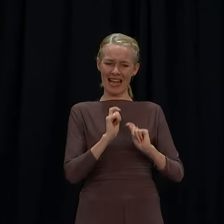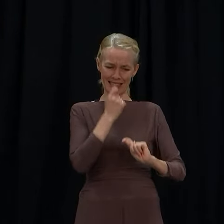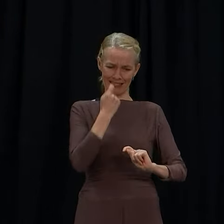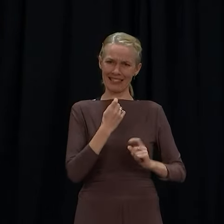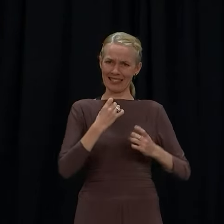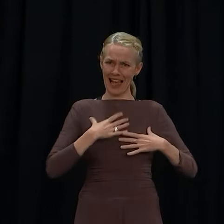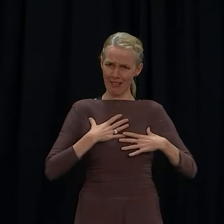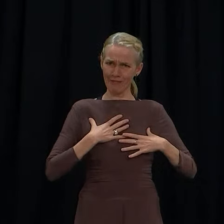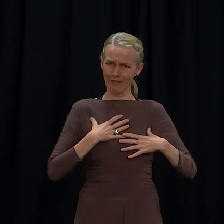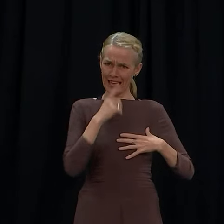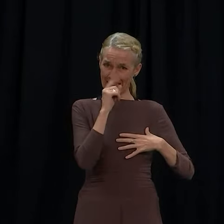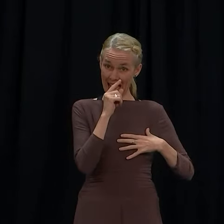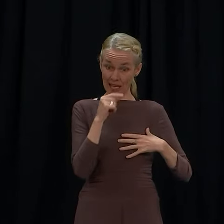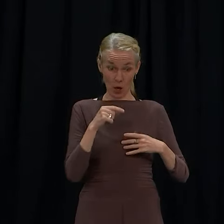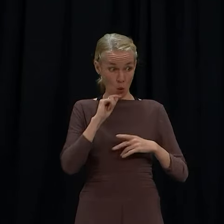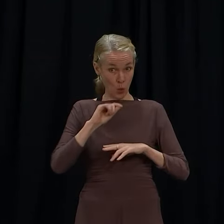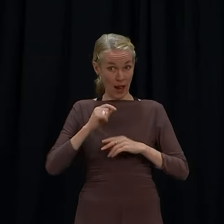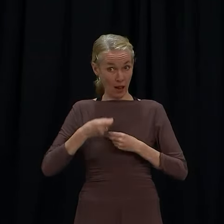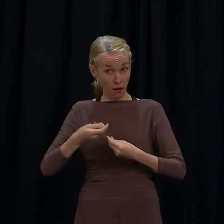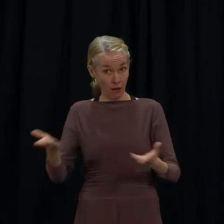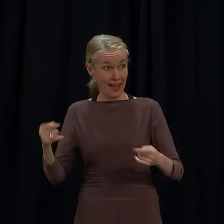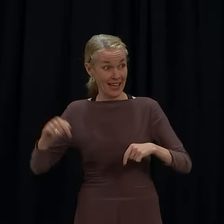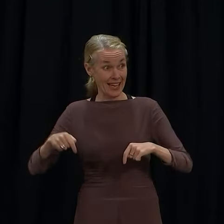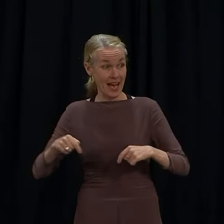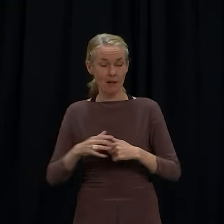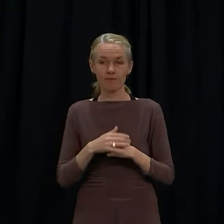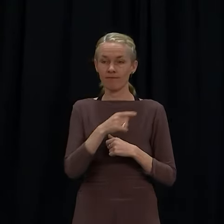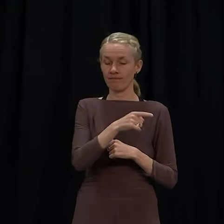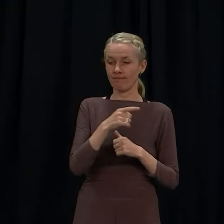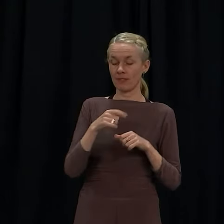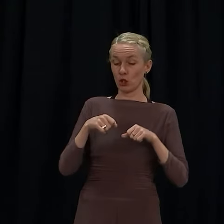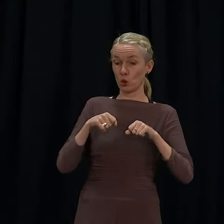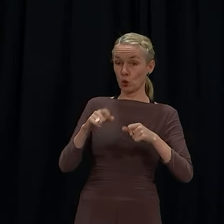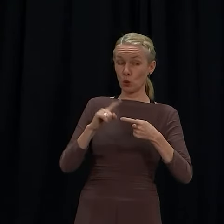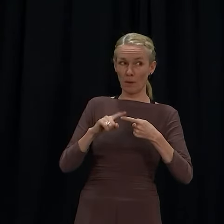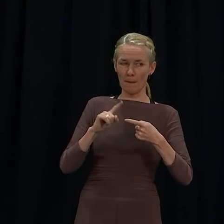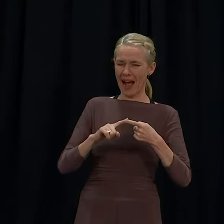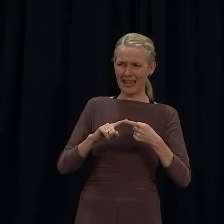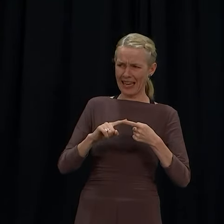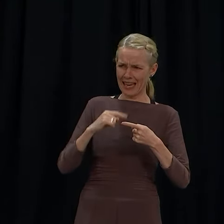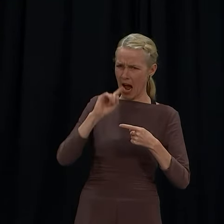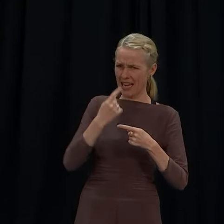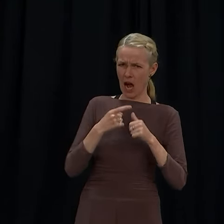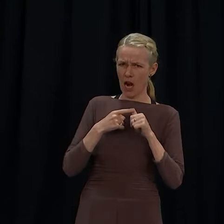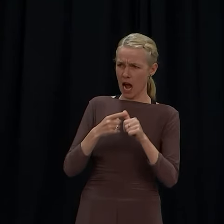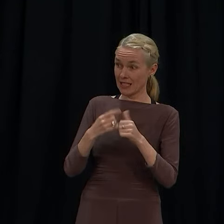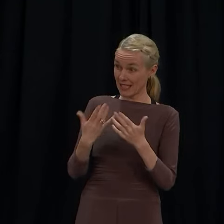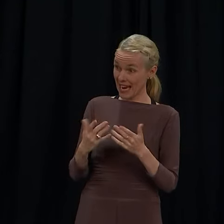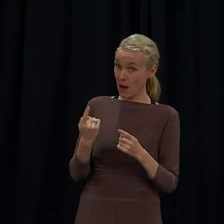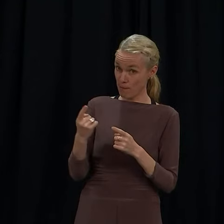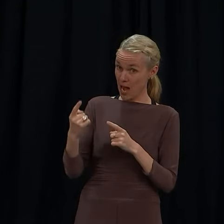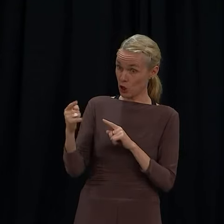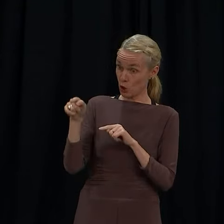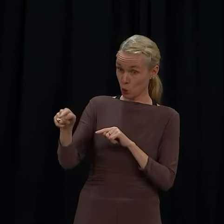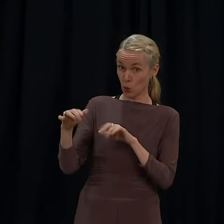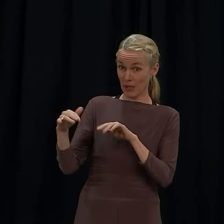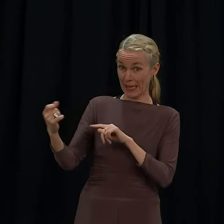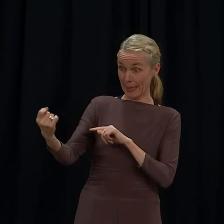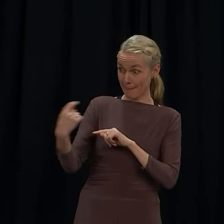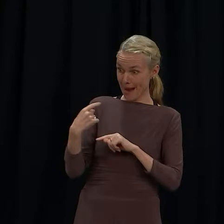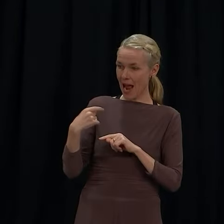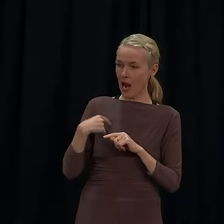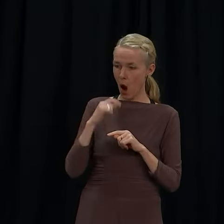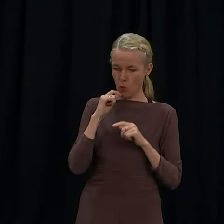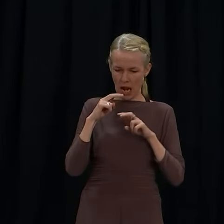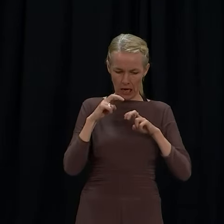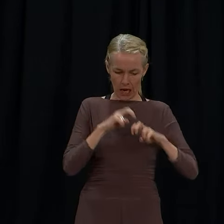about the supermarket, I won't be able to answer that detailed question here, but if you send that through, we can provide the details for that.